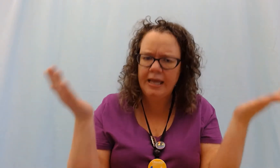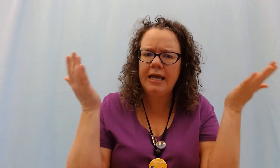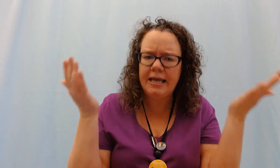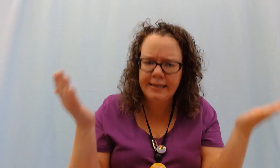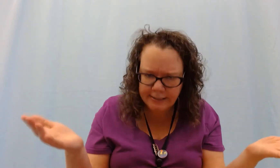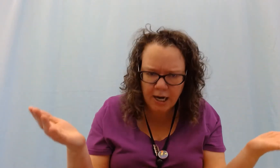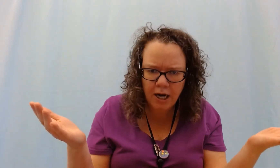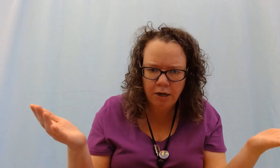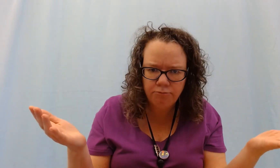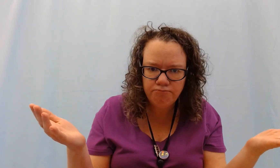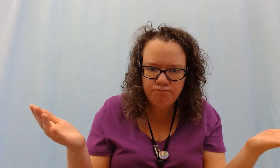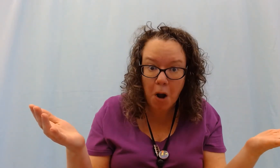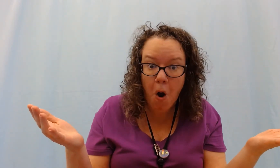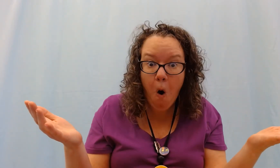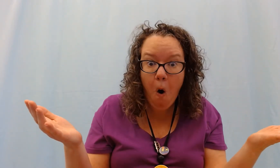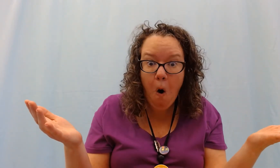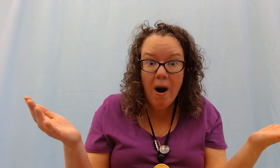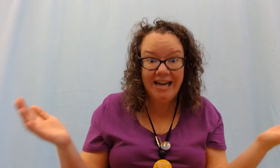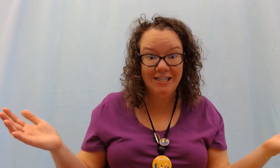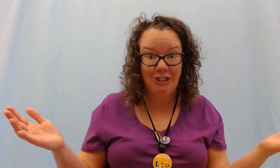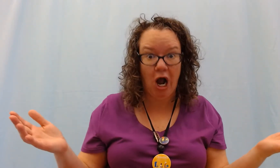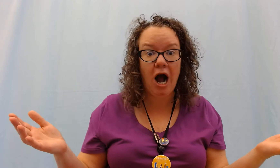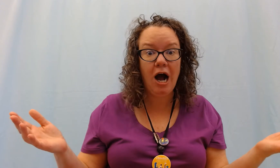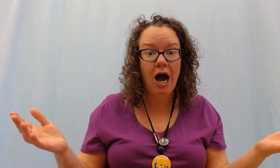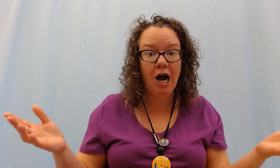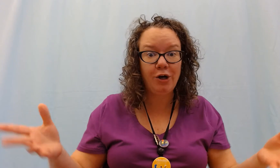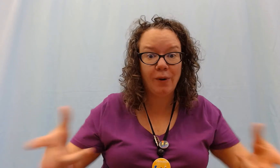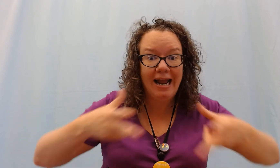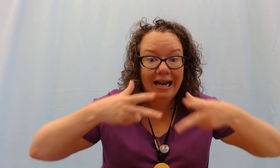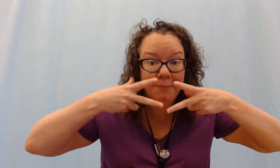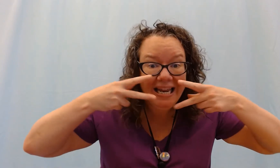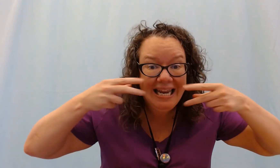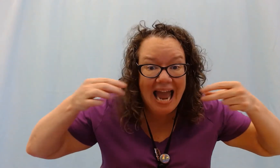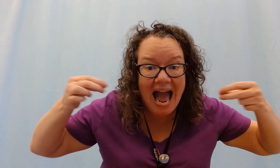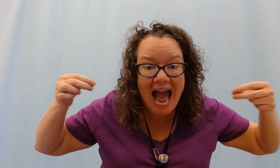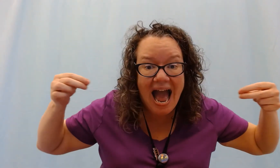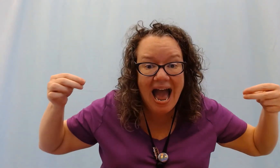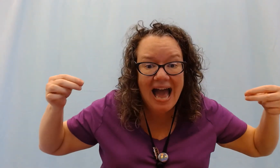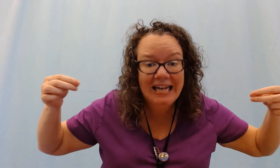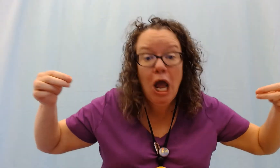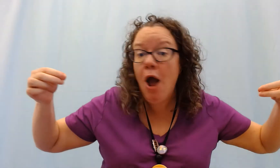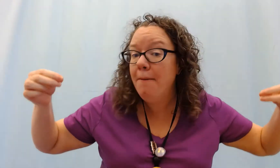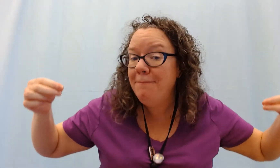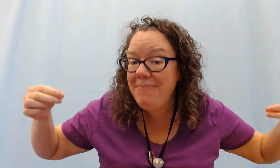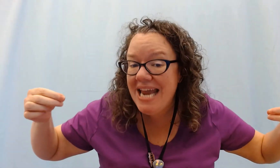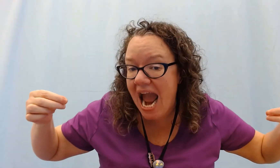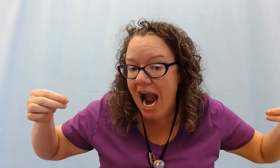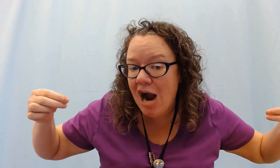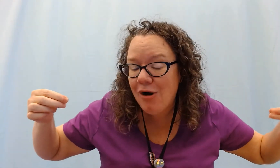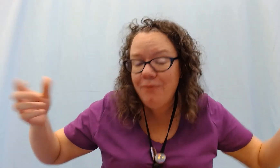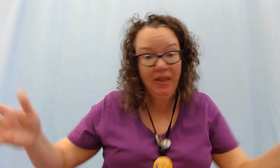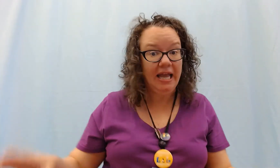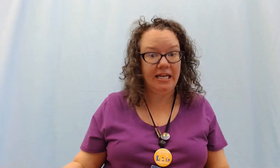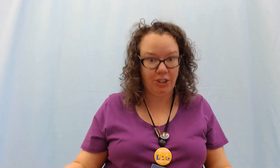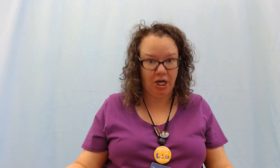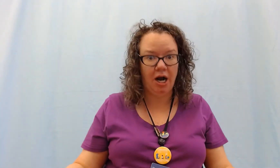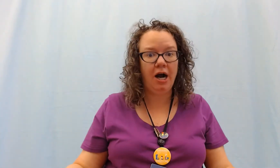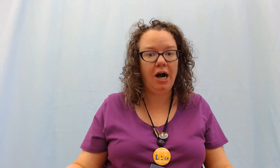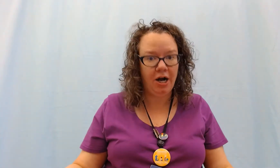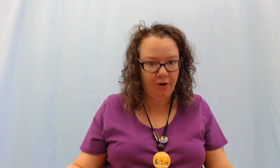he saw? He saw a great big cat. Meow! He saw a